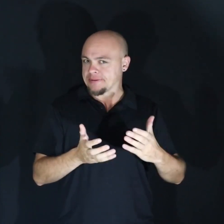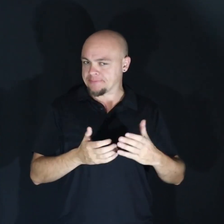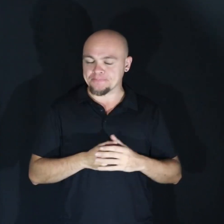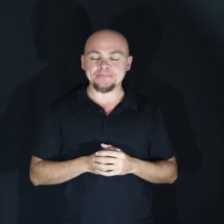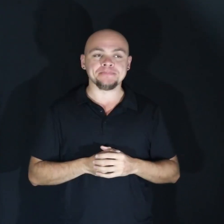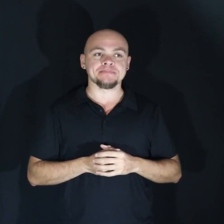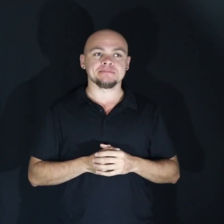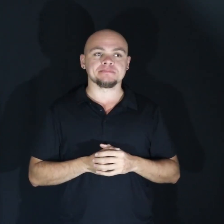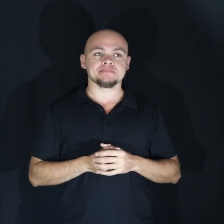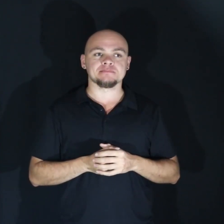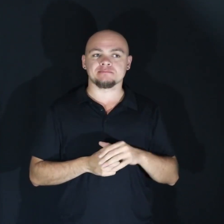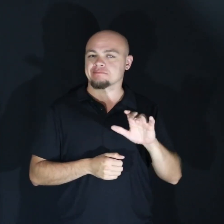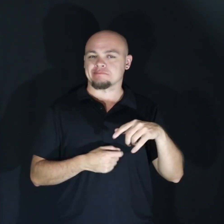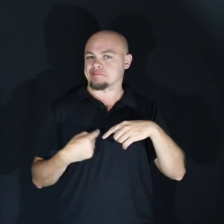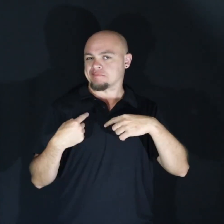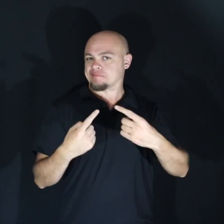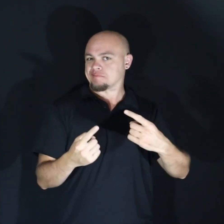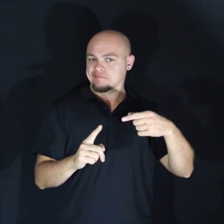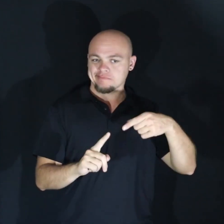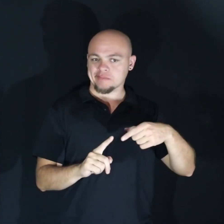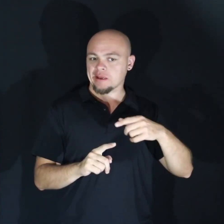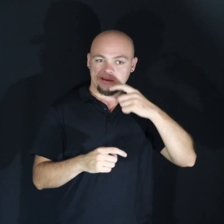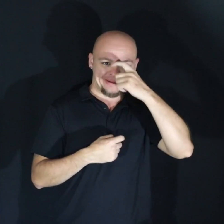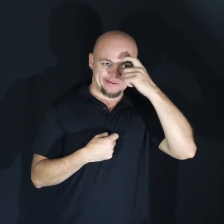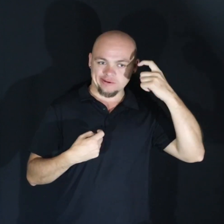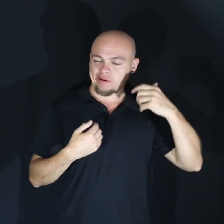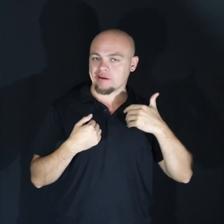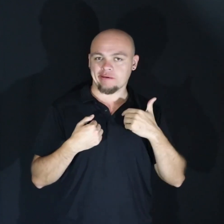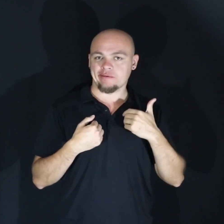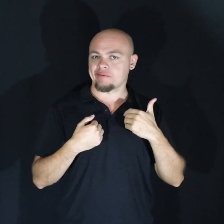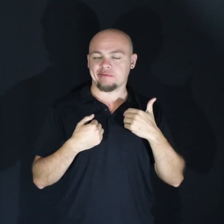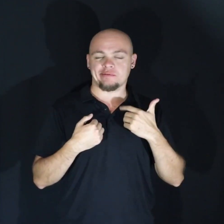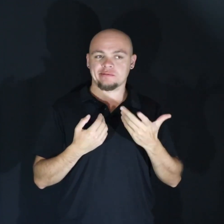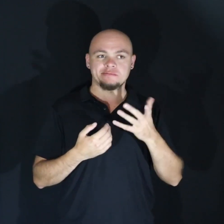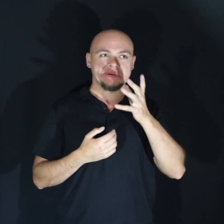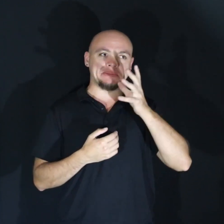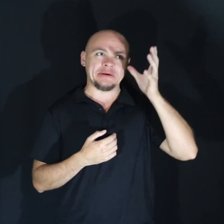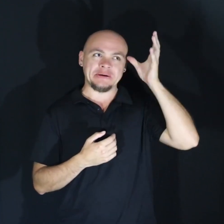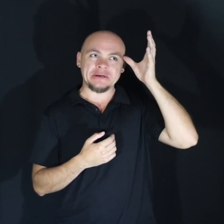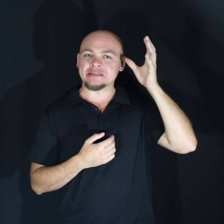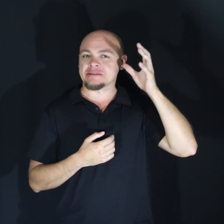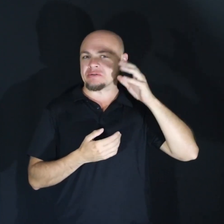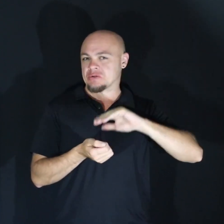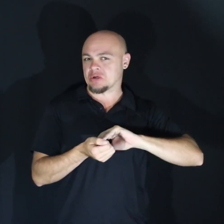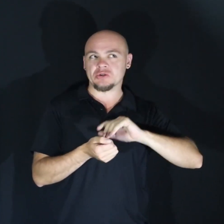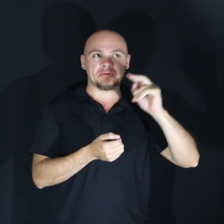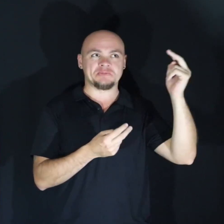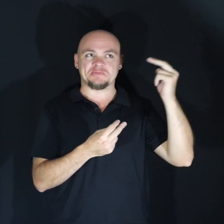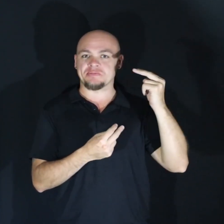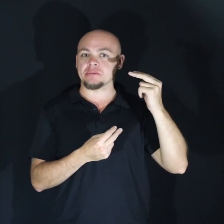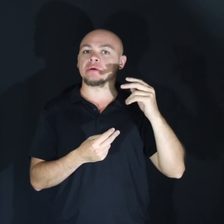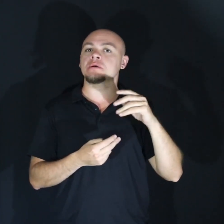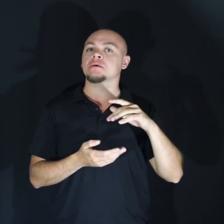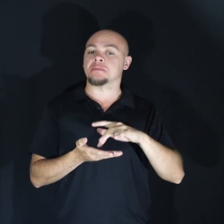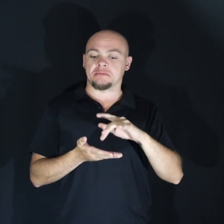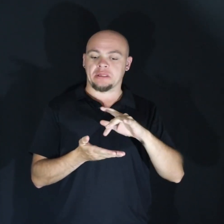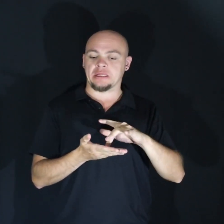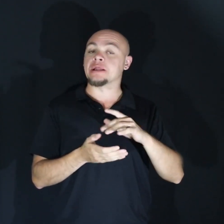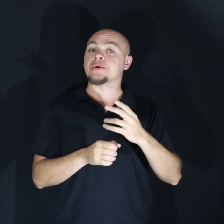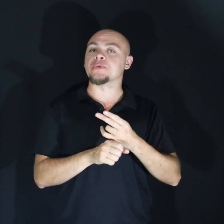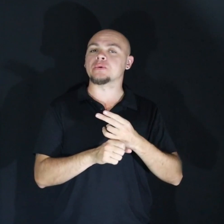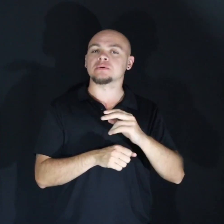Now, up until this point, no one has seen my scars except for my parents and my doctors. But in ballet, we had to wear a